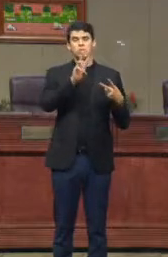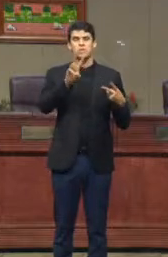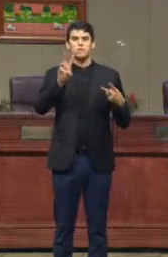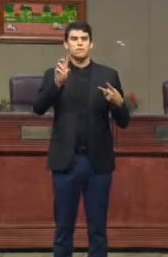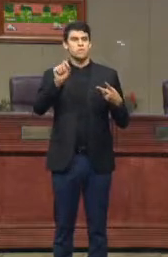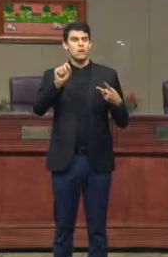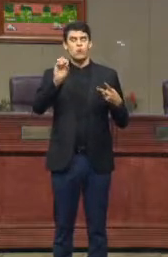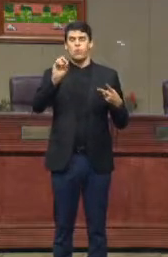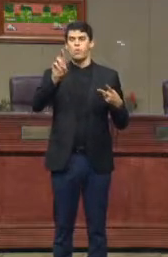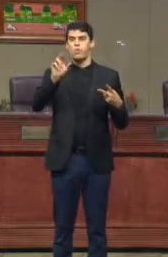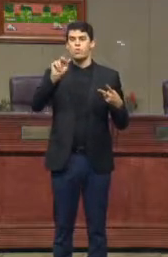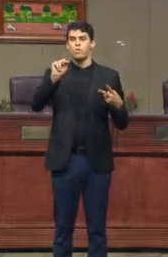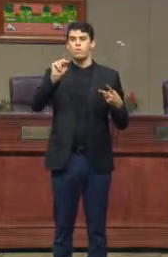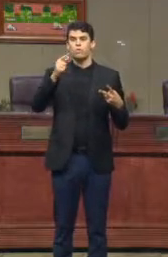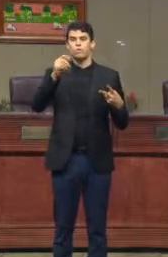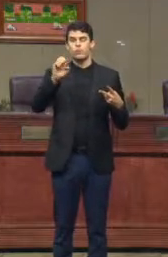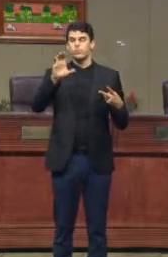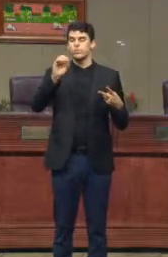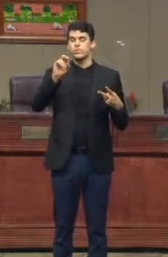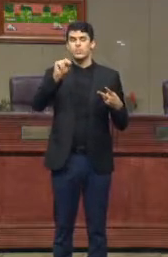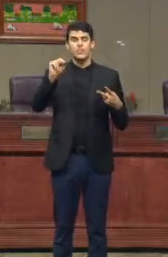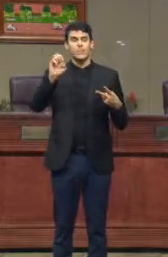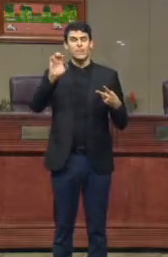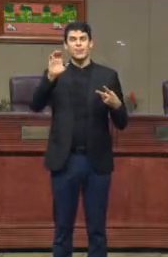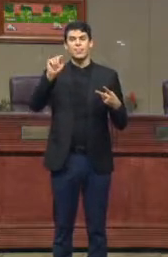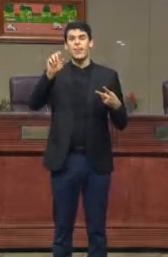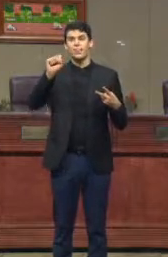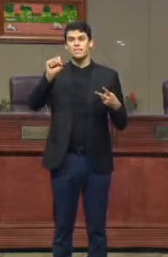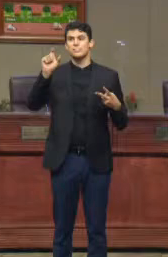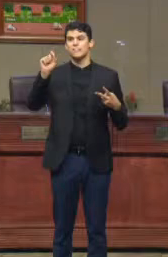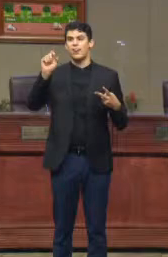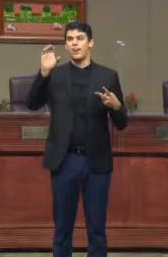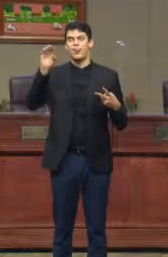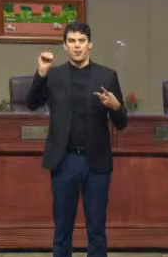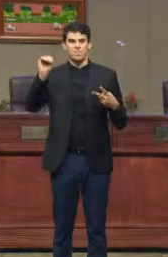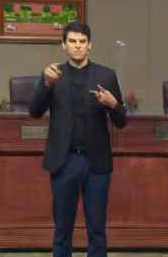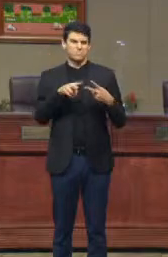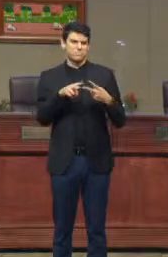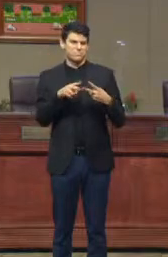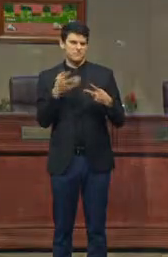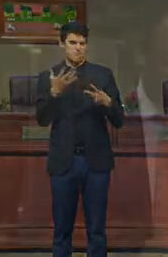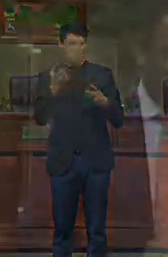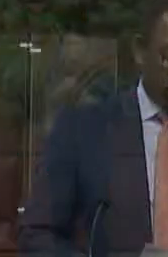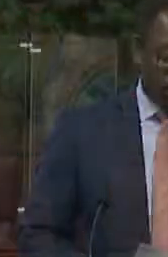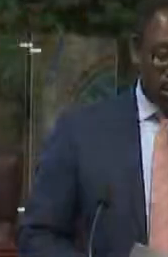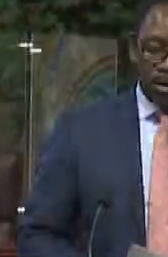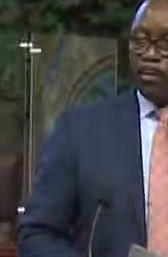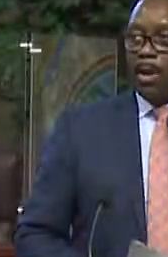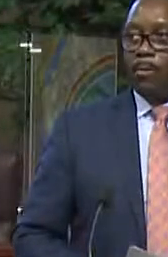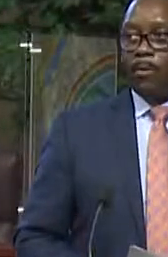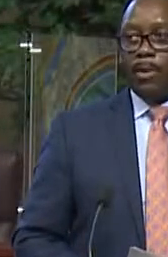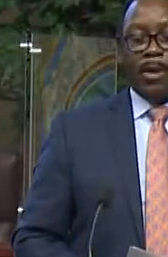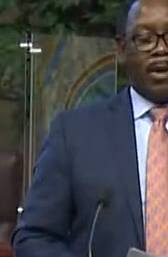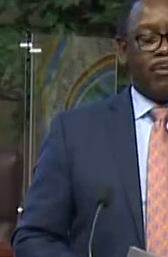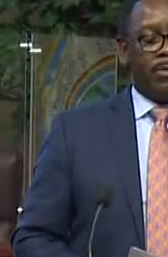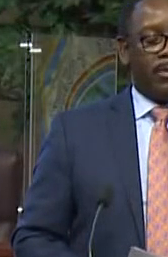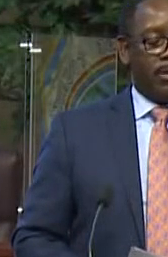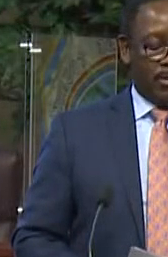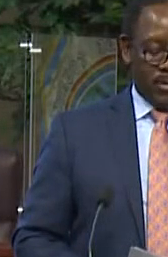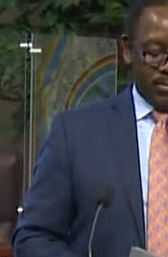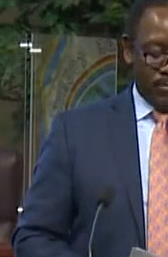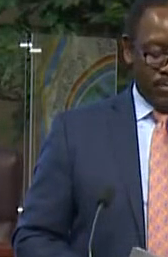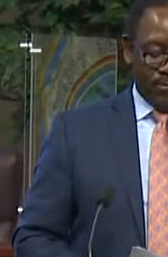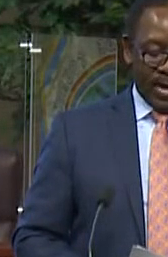www.orangeconnects.com for more information. And now let me just kind of transition to talk about where we are